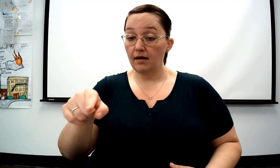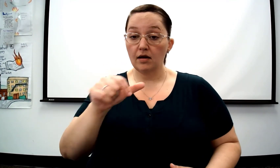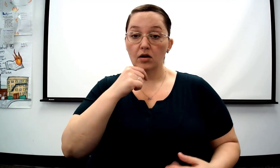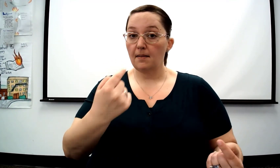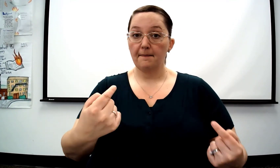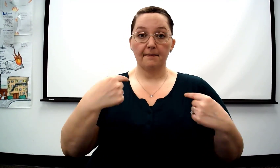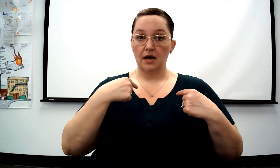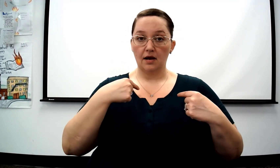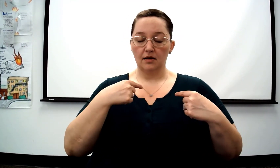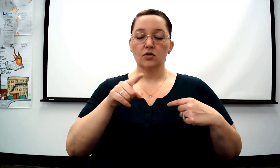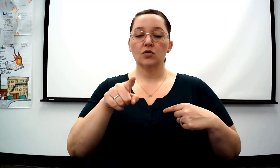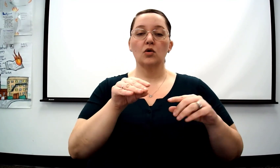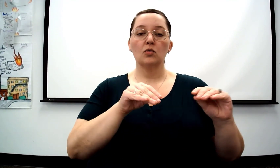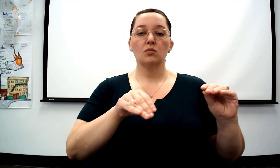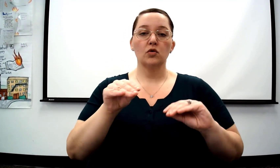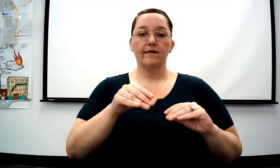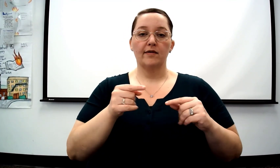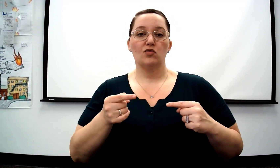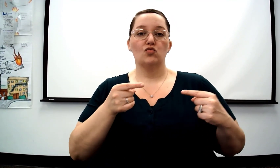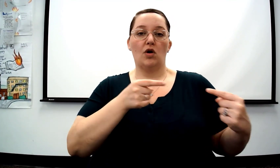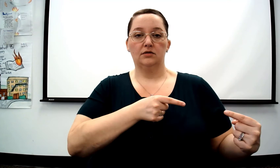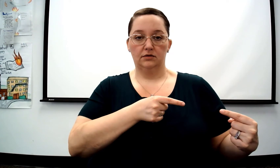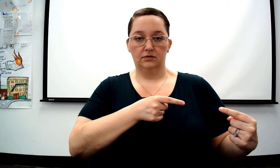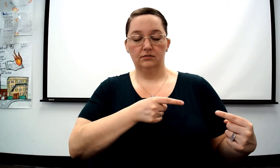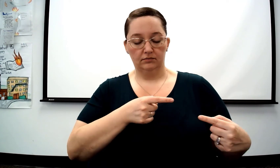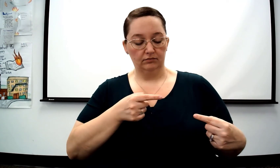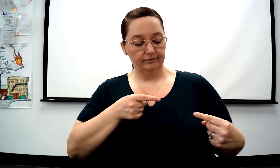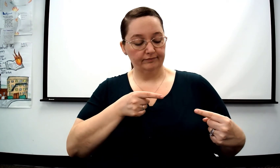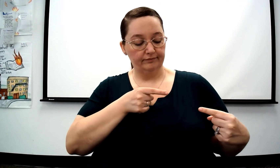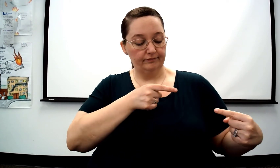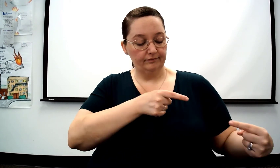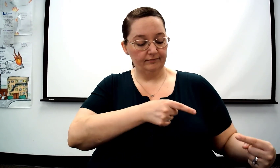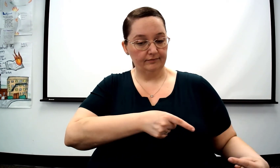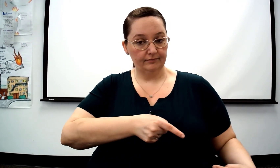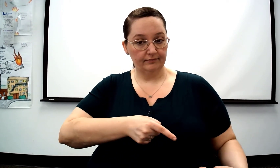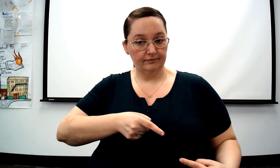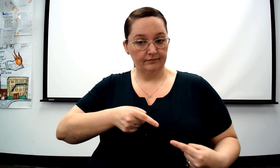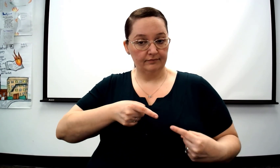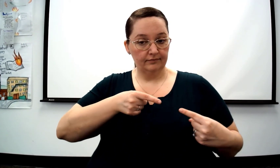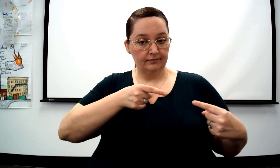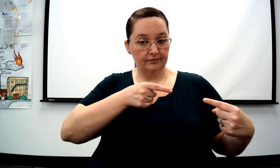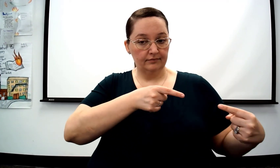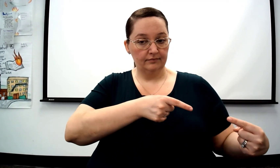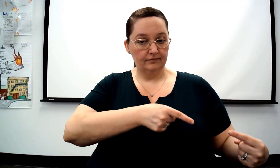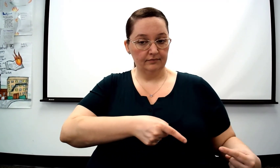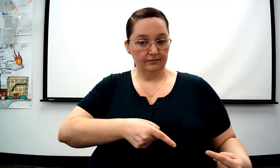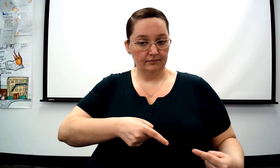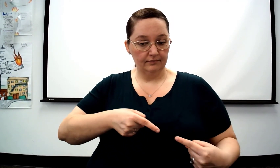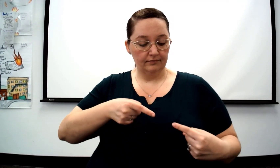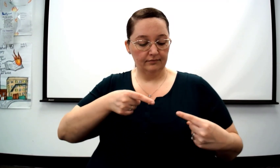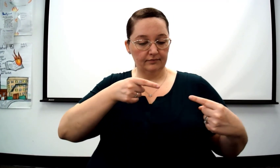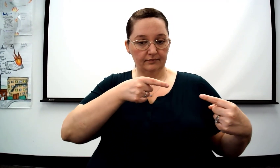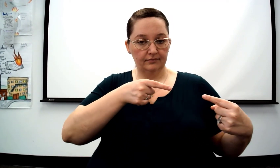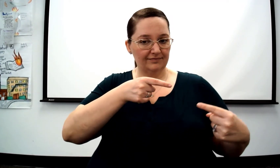Don't go away and don't come toward, but you're going across your body. You're going to circle. If you're right-handed, you're